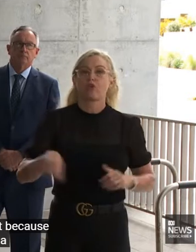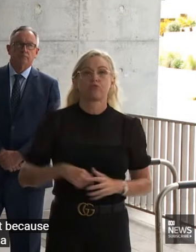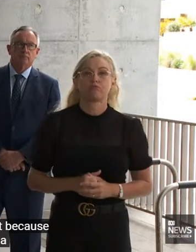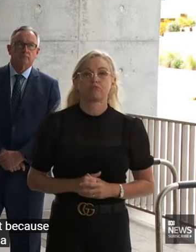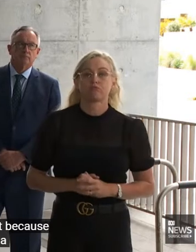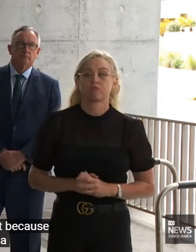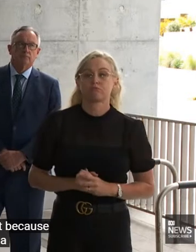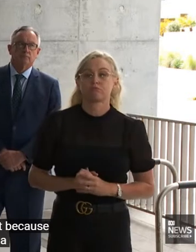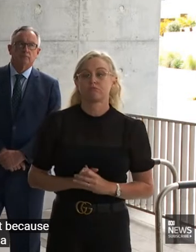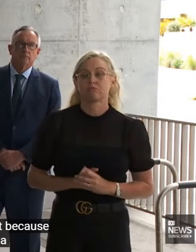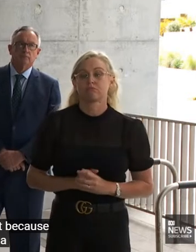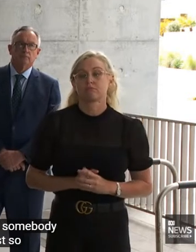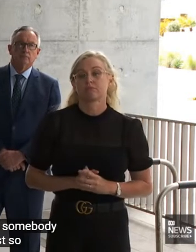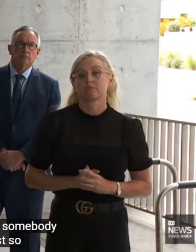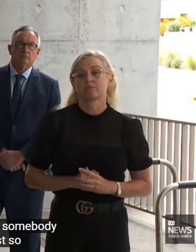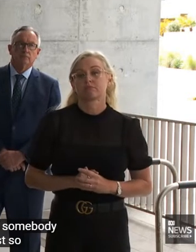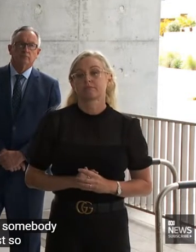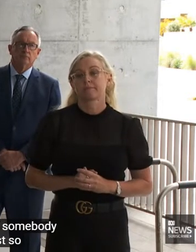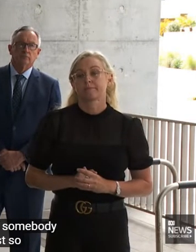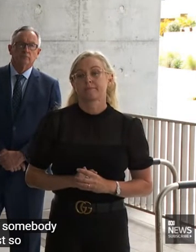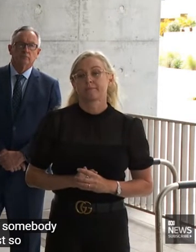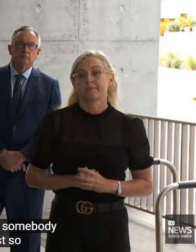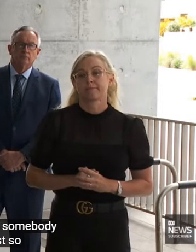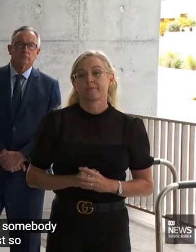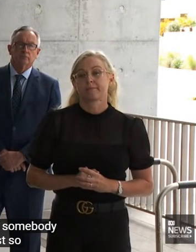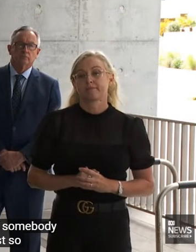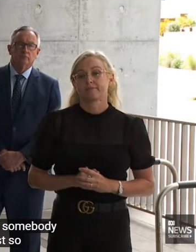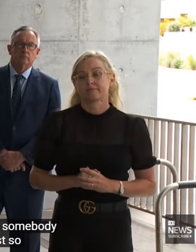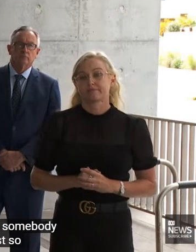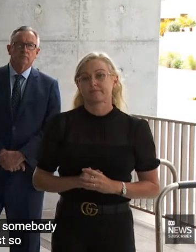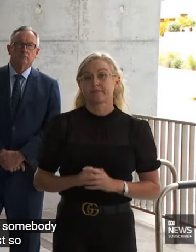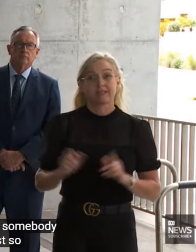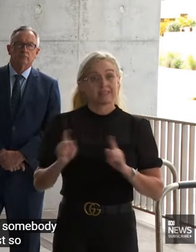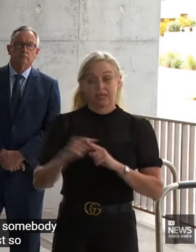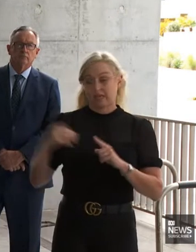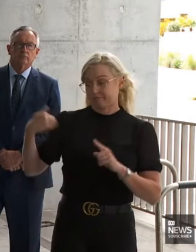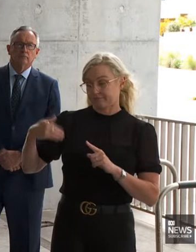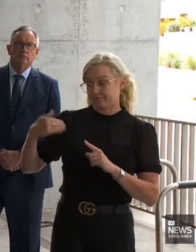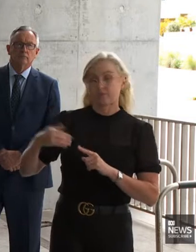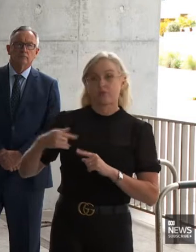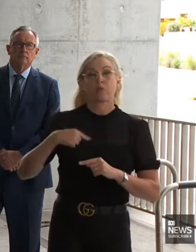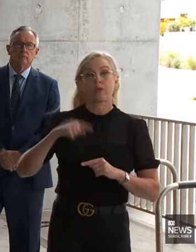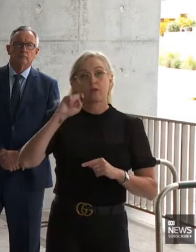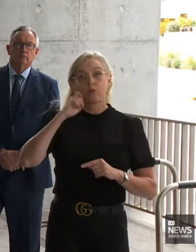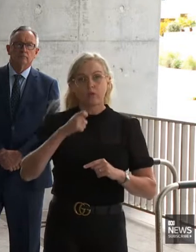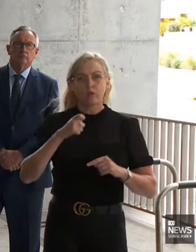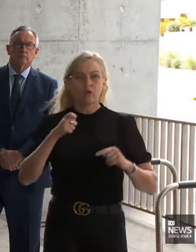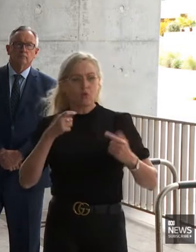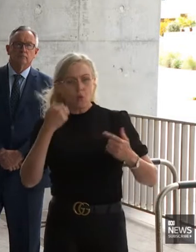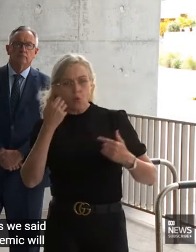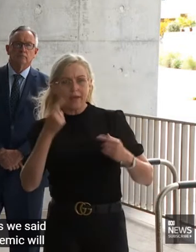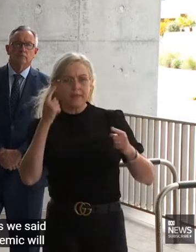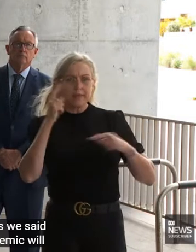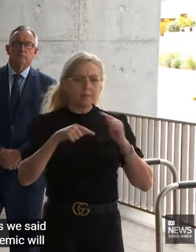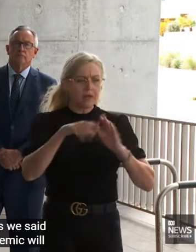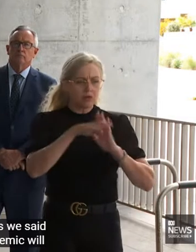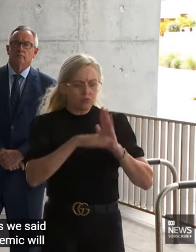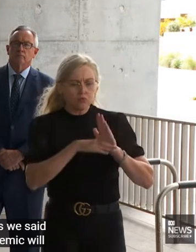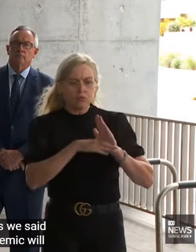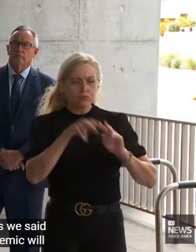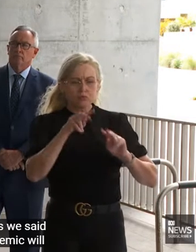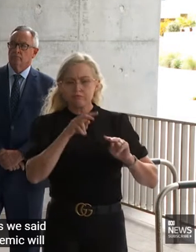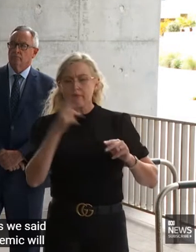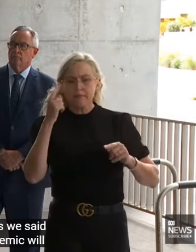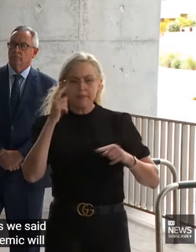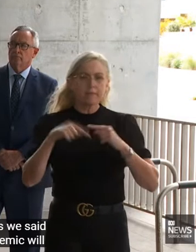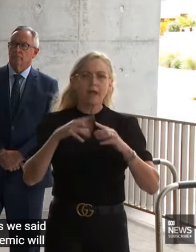and we always, as we said, throughout the pandemic, we'll reassess our settings from time to time, and QR codes is no